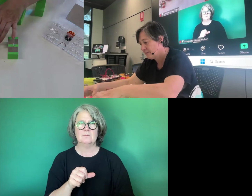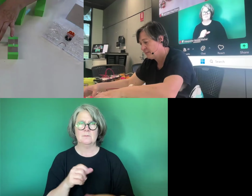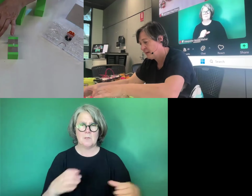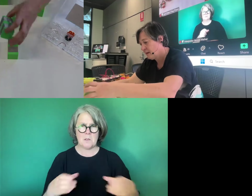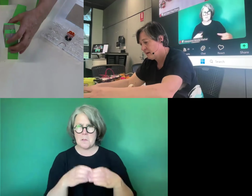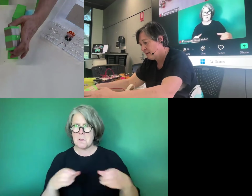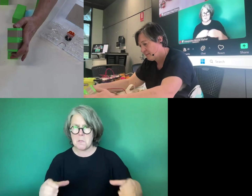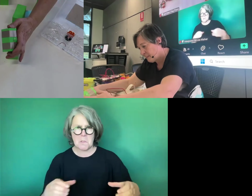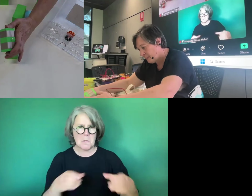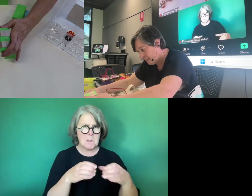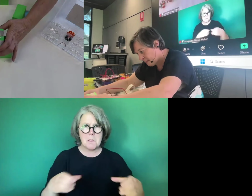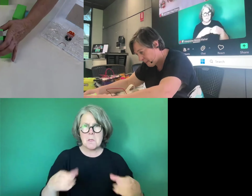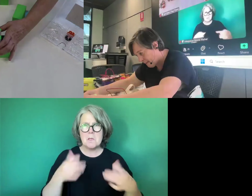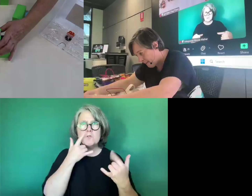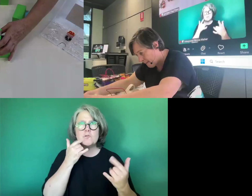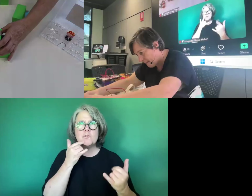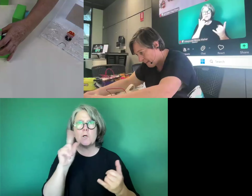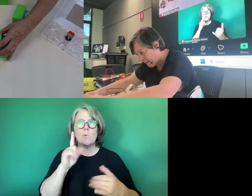works.